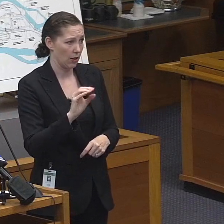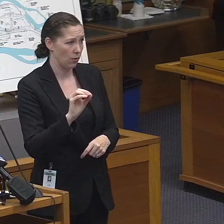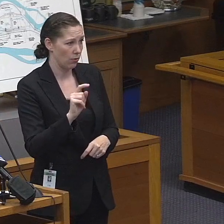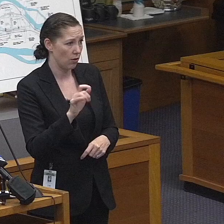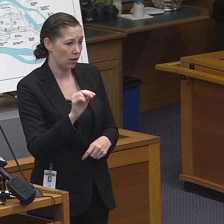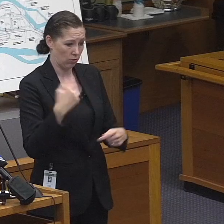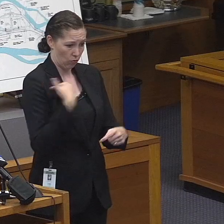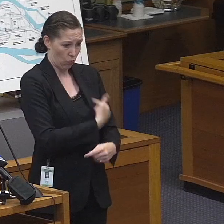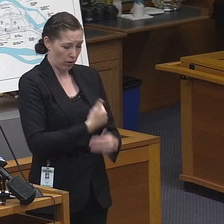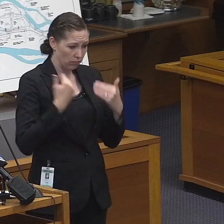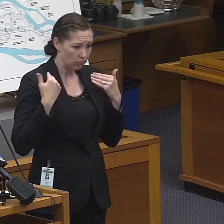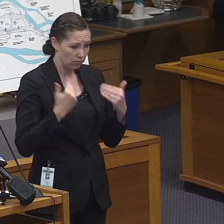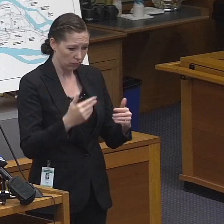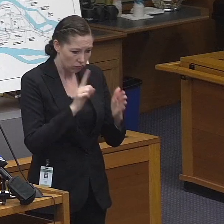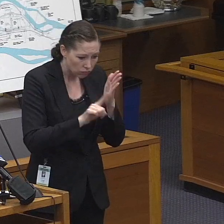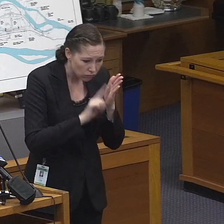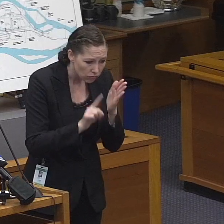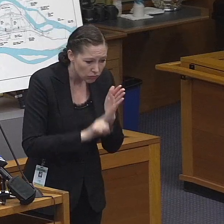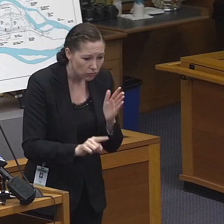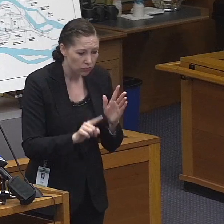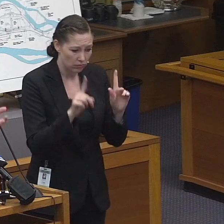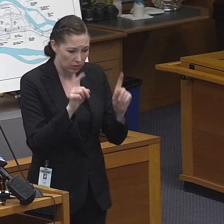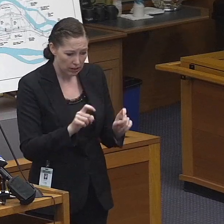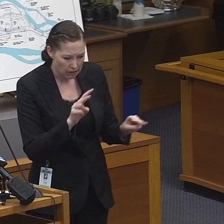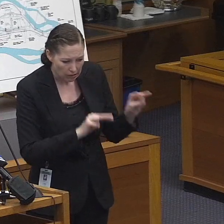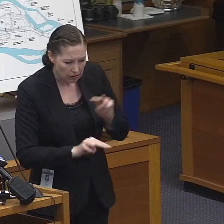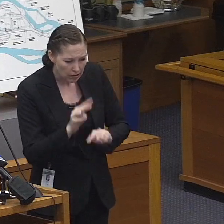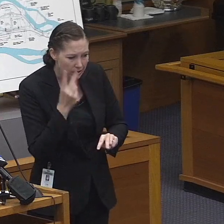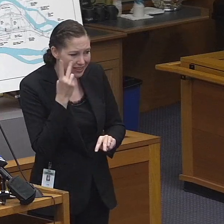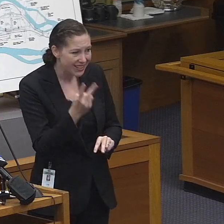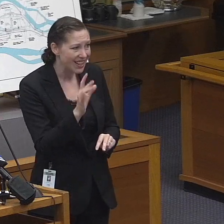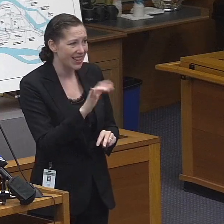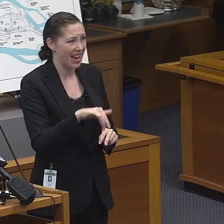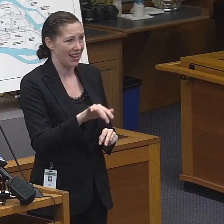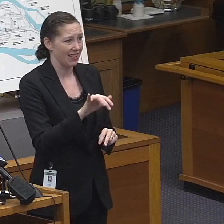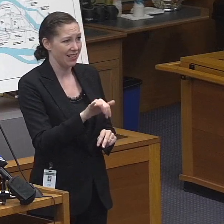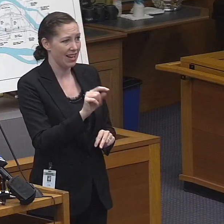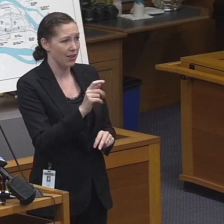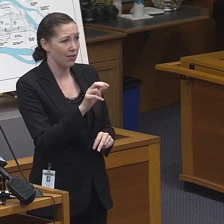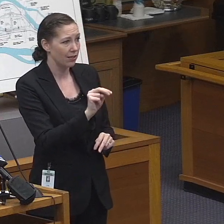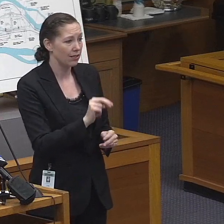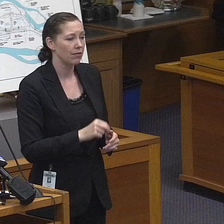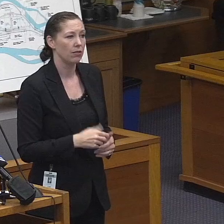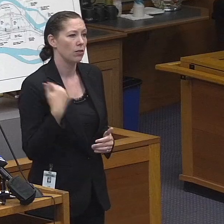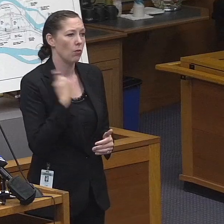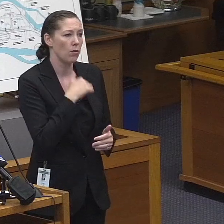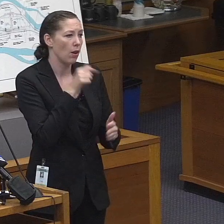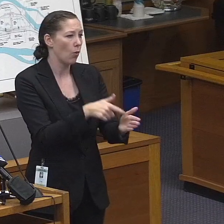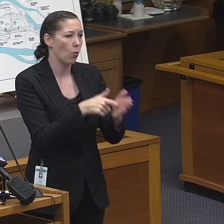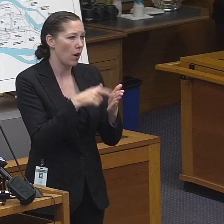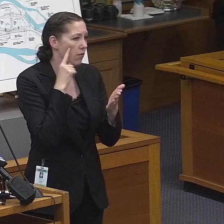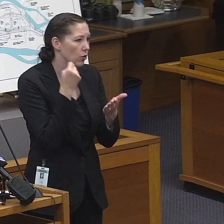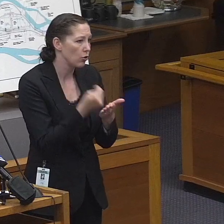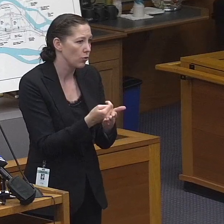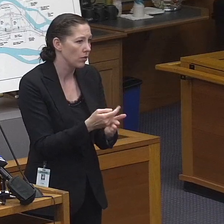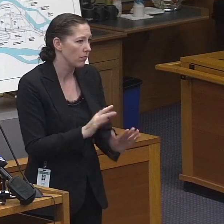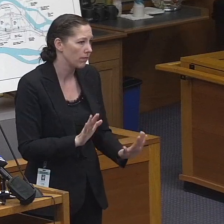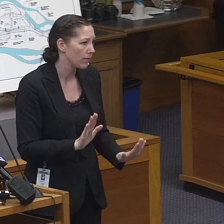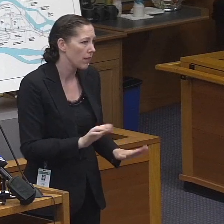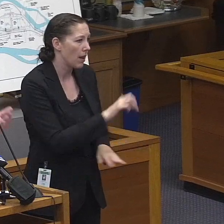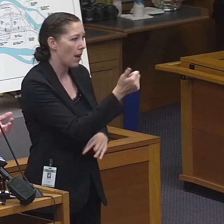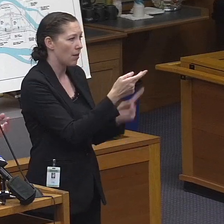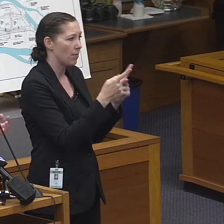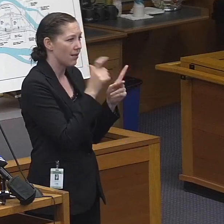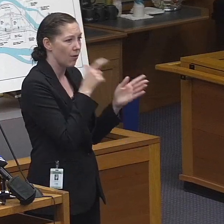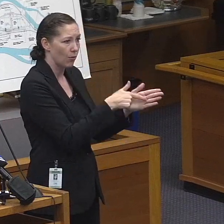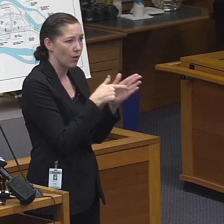get trends with algal toxins in the watershed. So people aren't required to treat for it. Therefore, they may